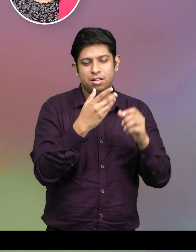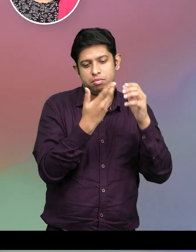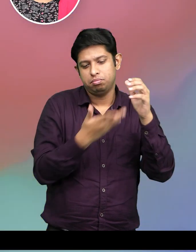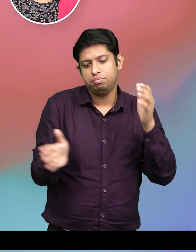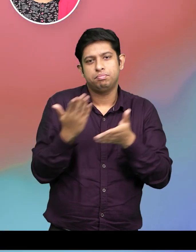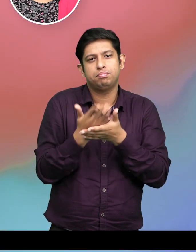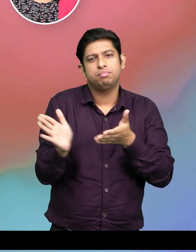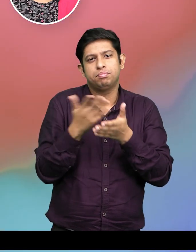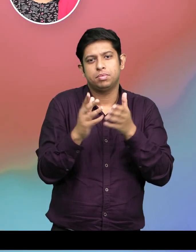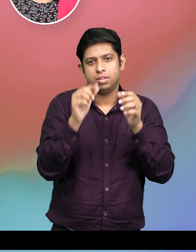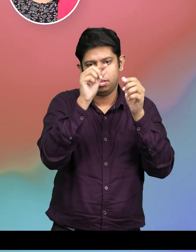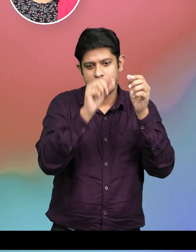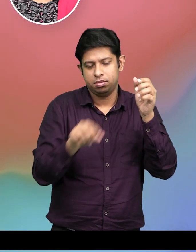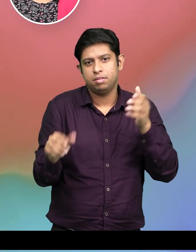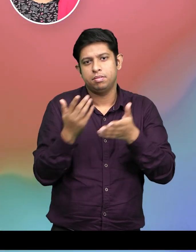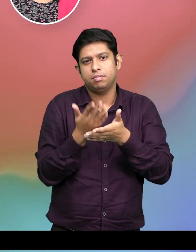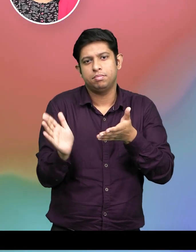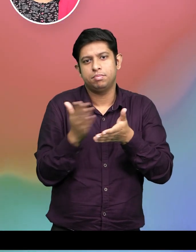tubular secretion,